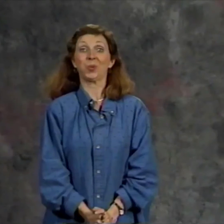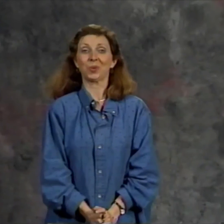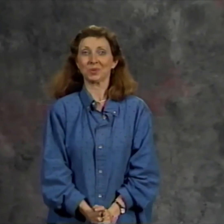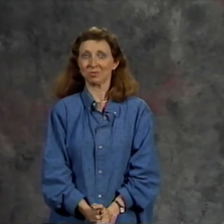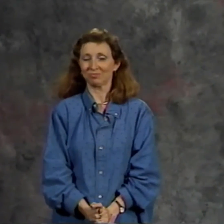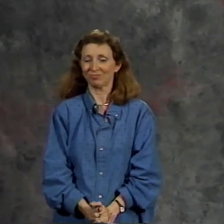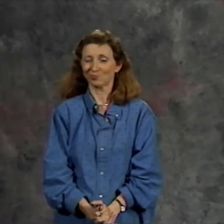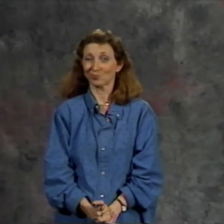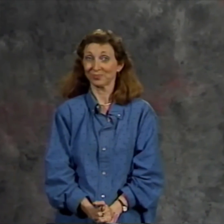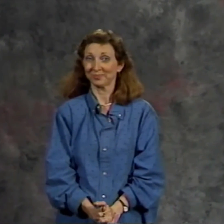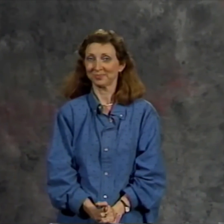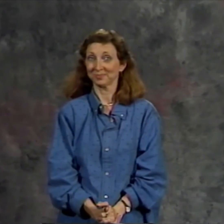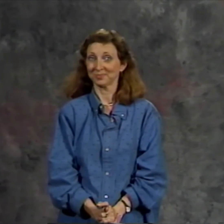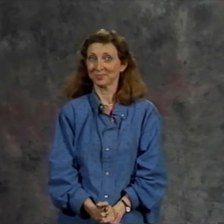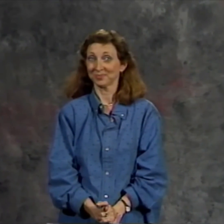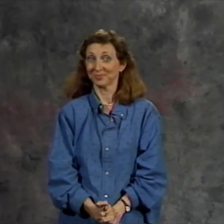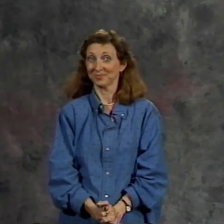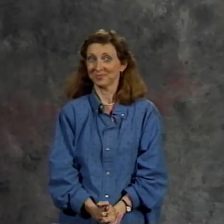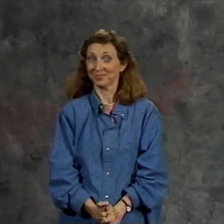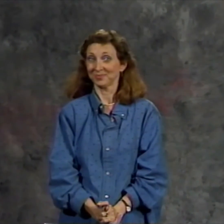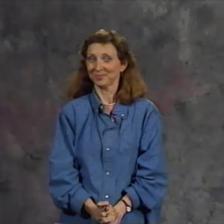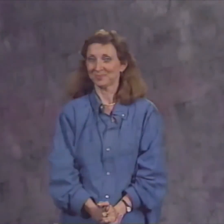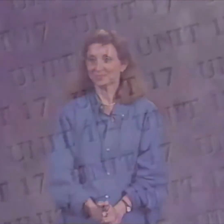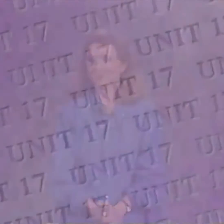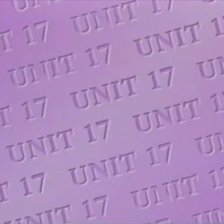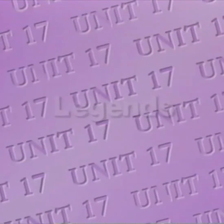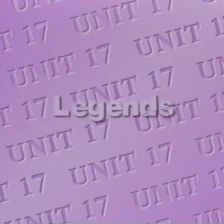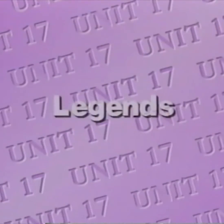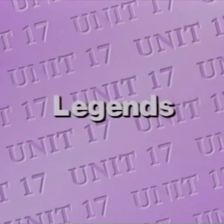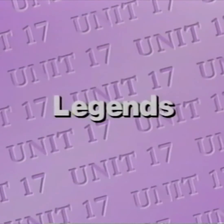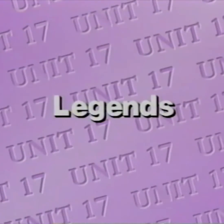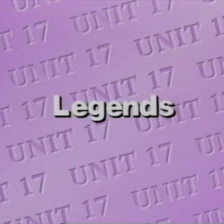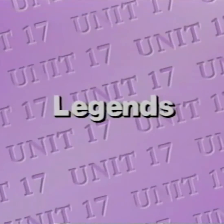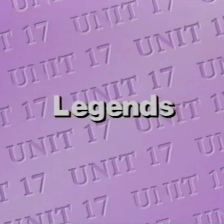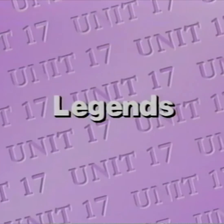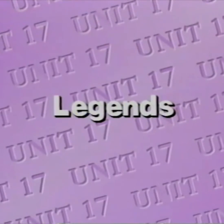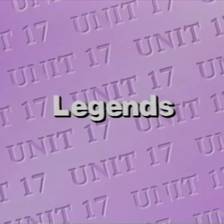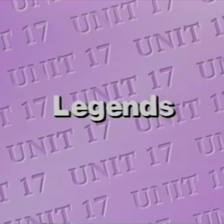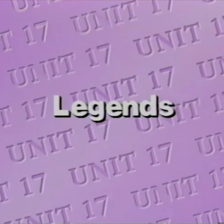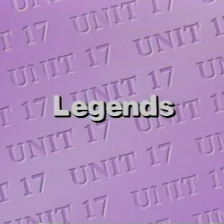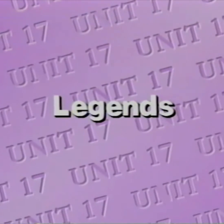That part of signing? Whoa. You're in it. We got dicks like Jesus.